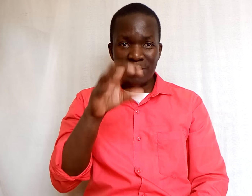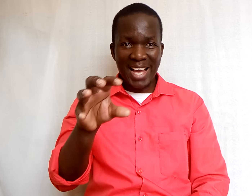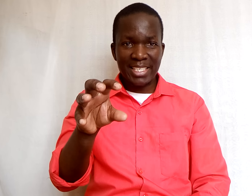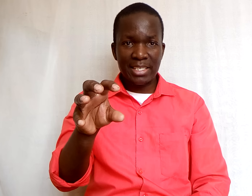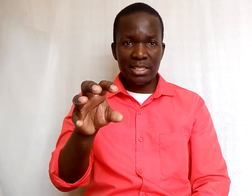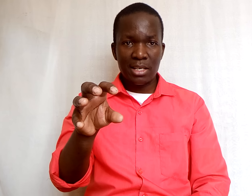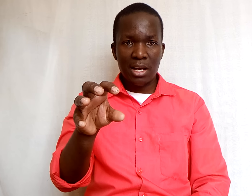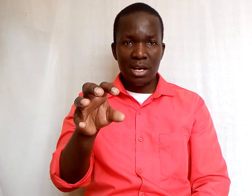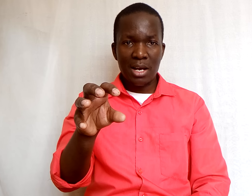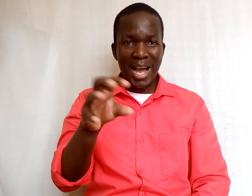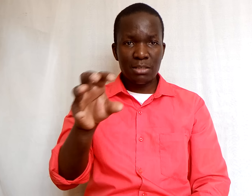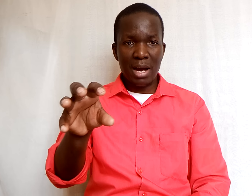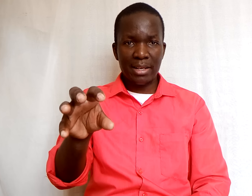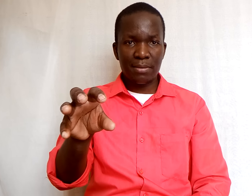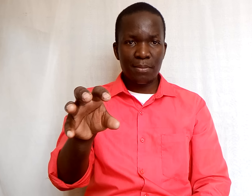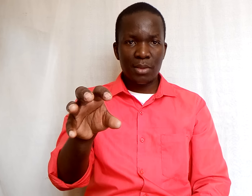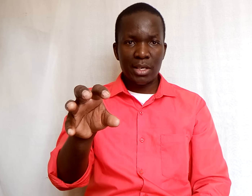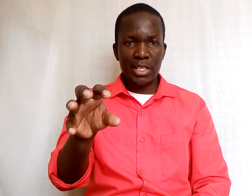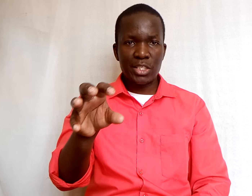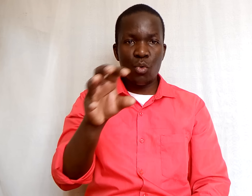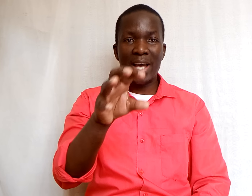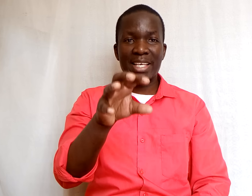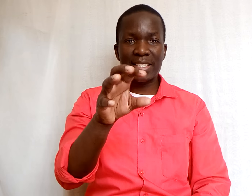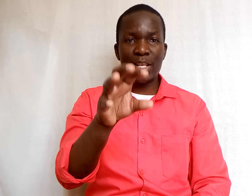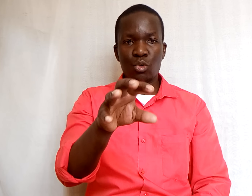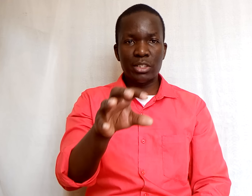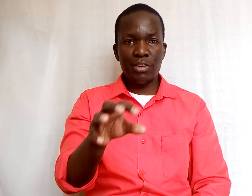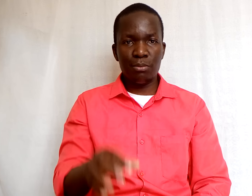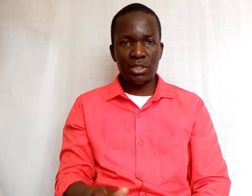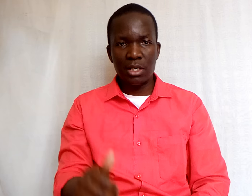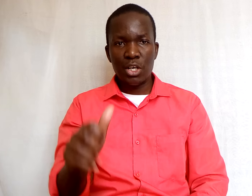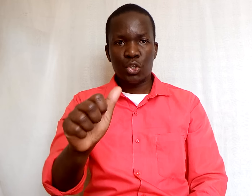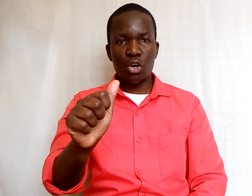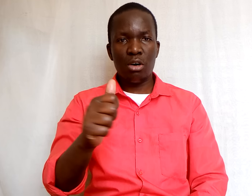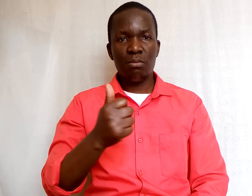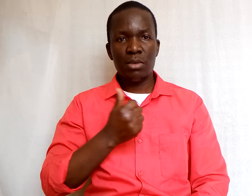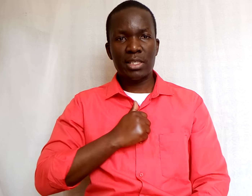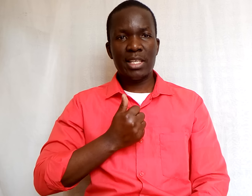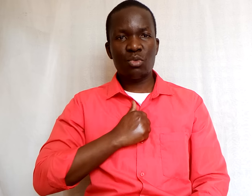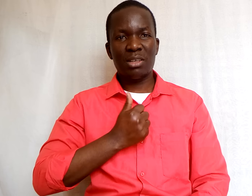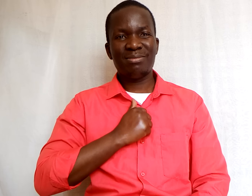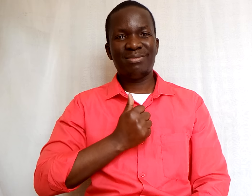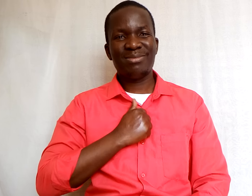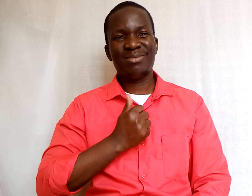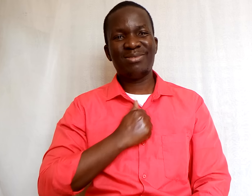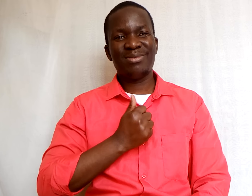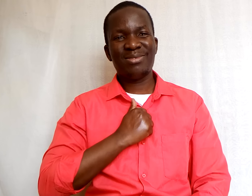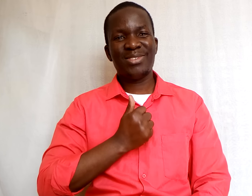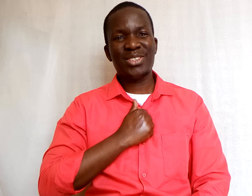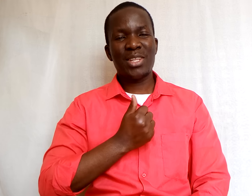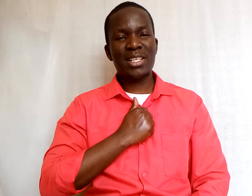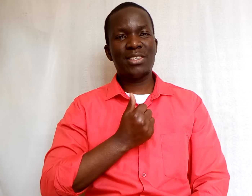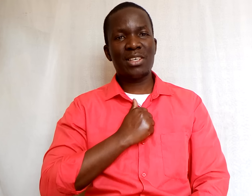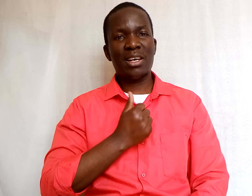that, heartburn is where the sign was developed. So this one. So that is